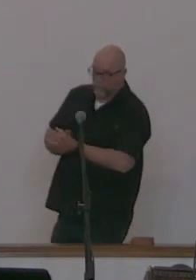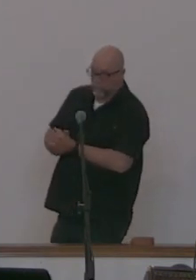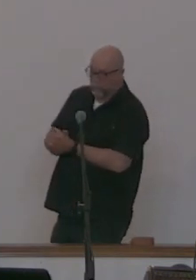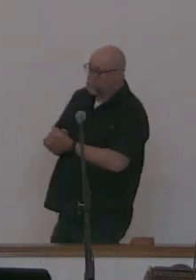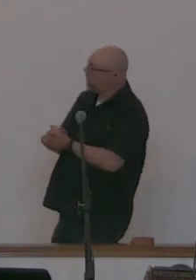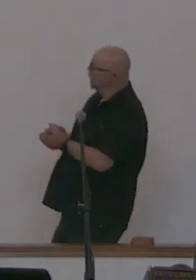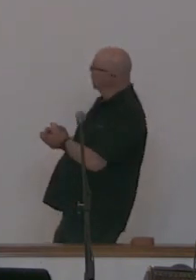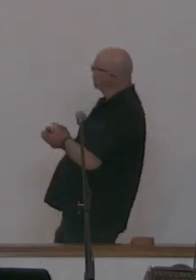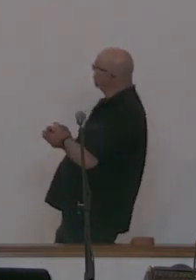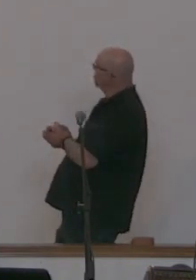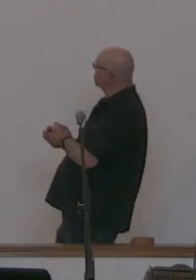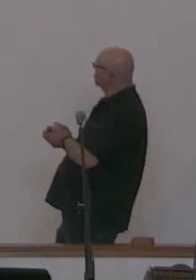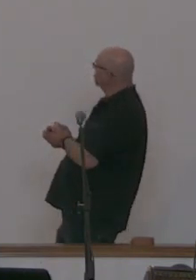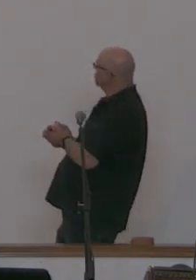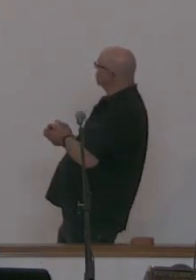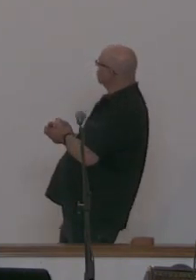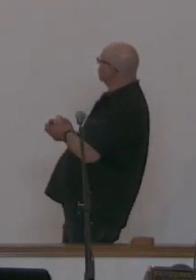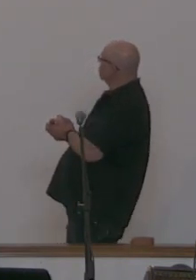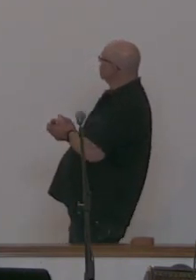Can we start over, Bri?